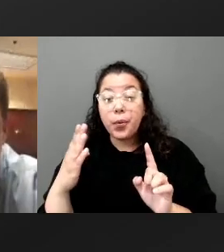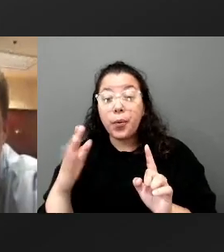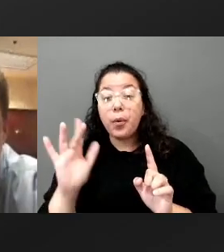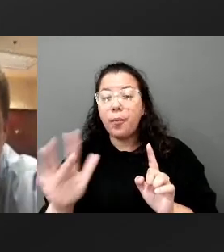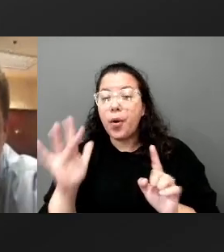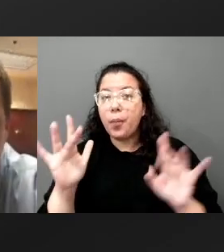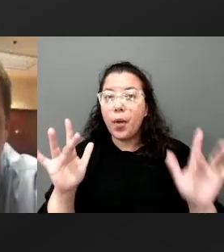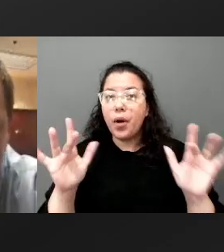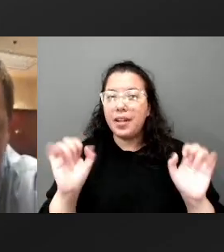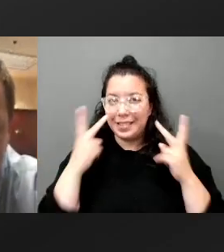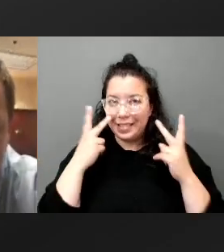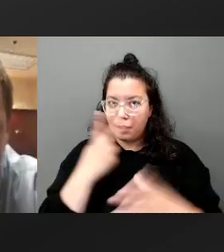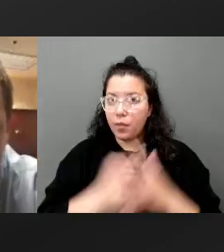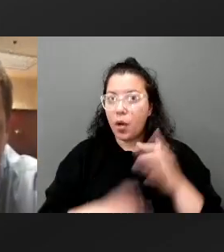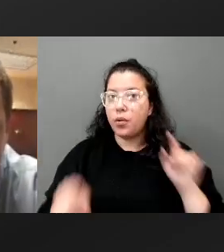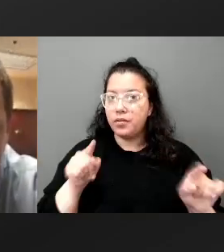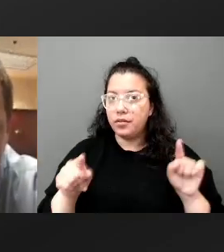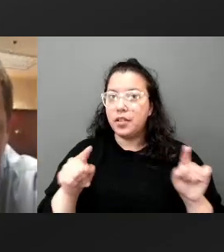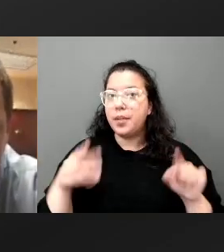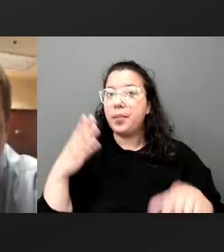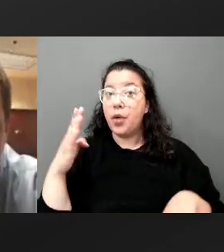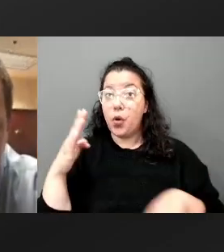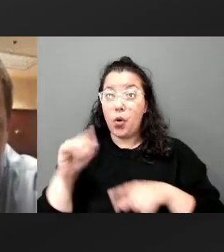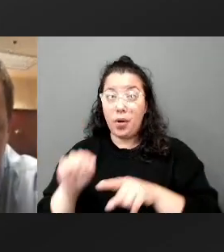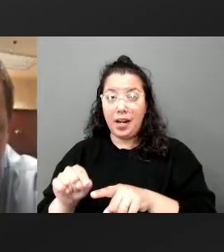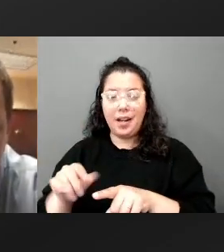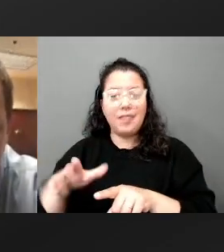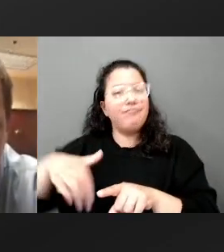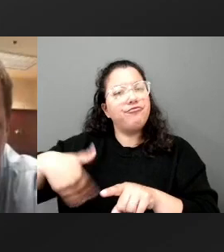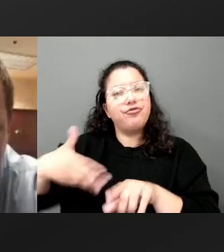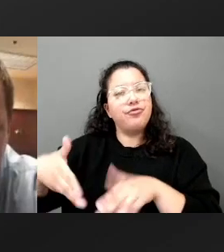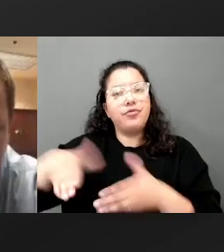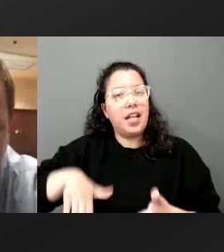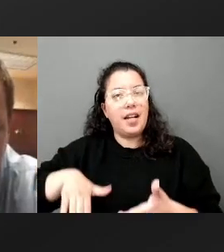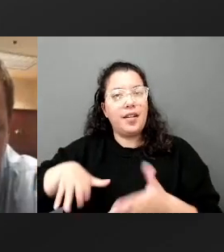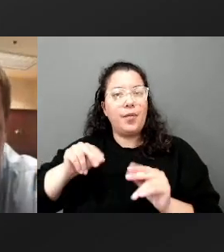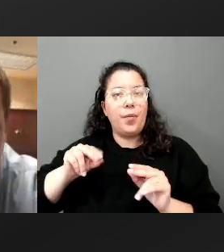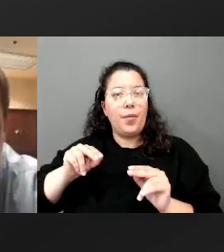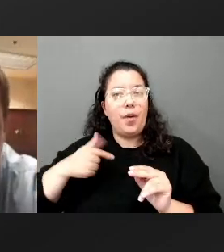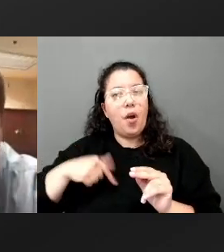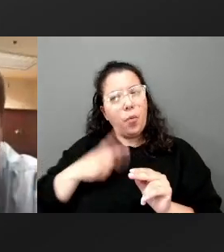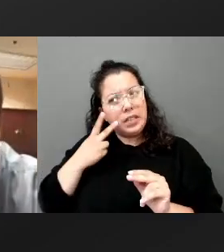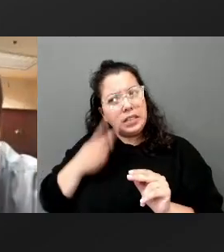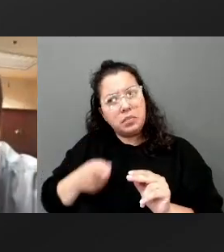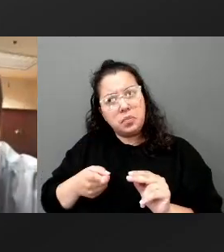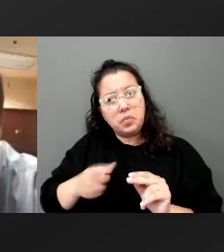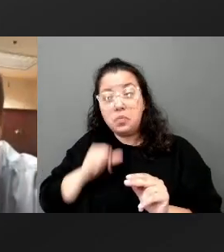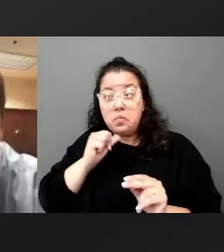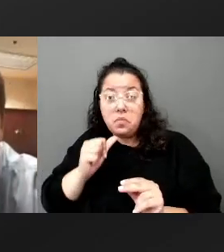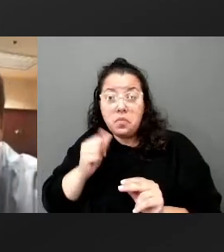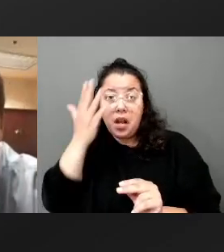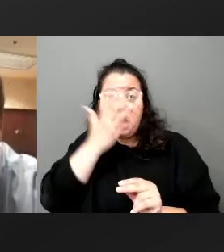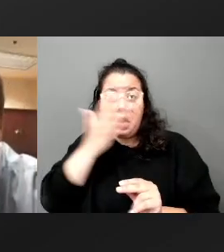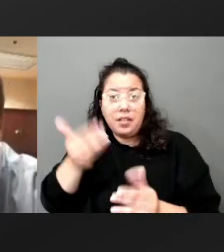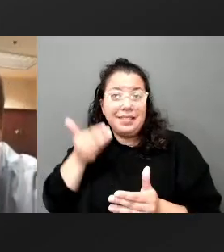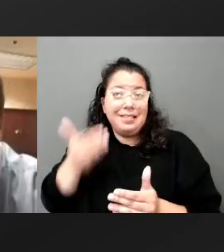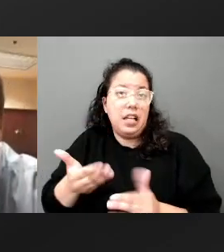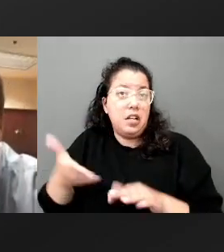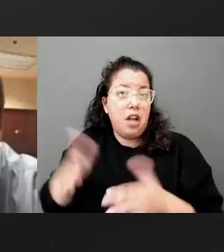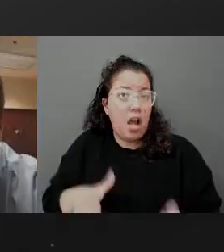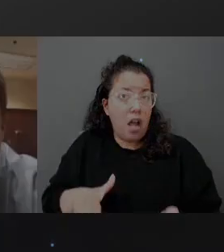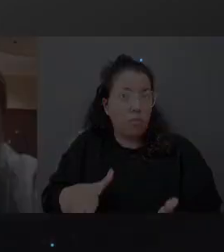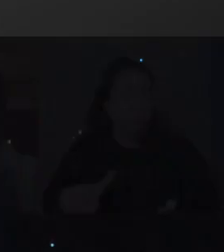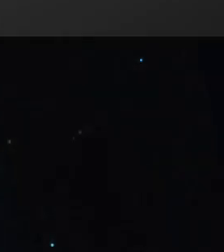one, is not dead yet, or as far as we know, approaching death. Of course, all stars eventually die.